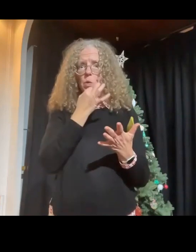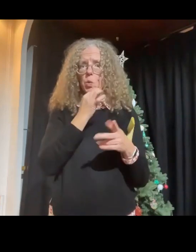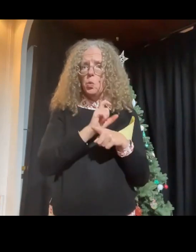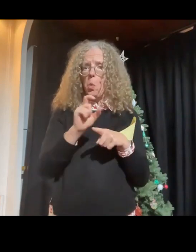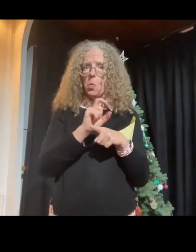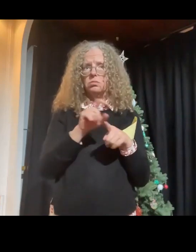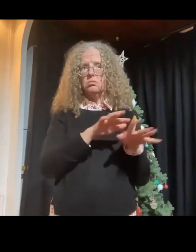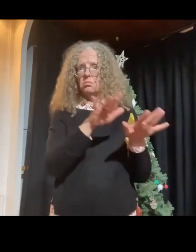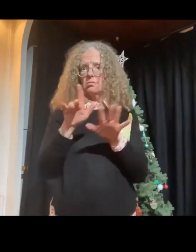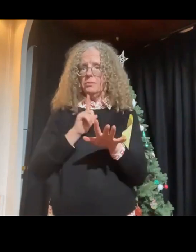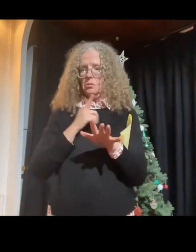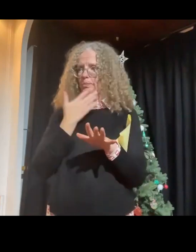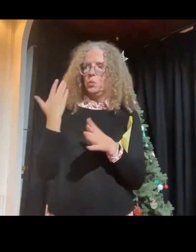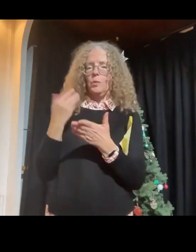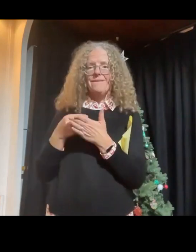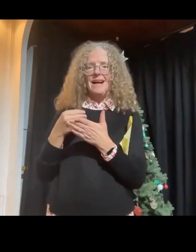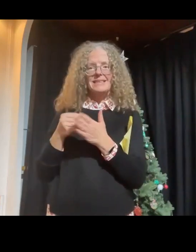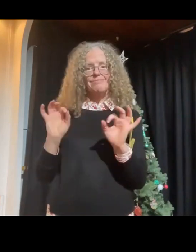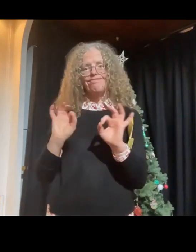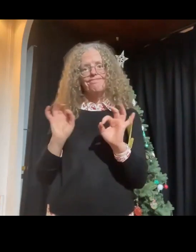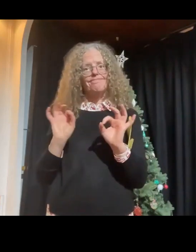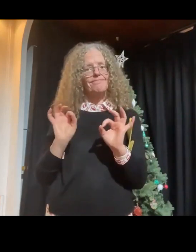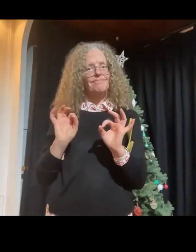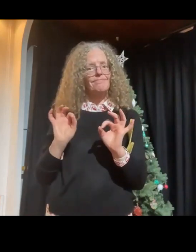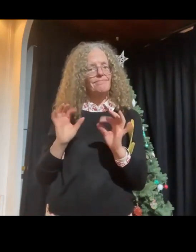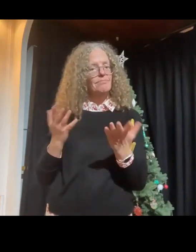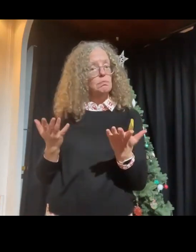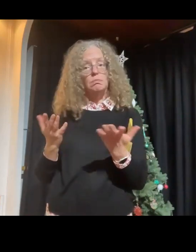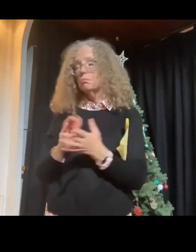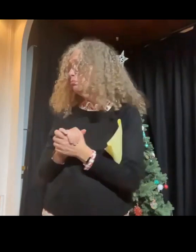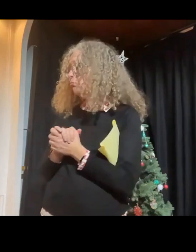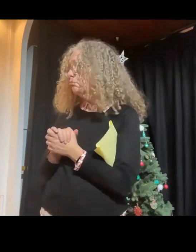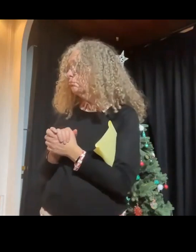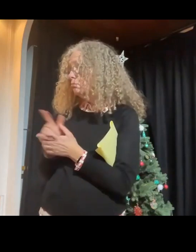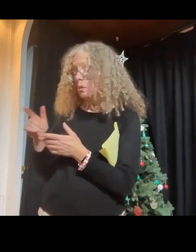Scottish? There's very few courses around and there's no funding around.